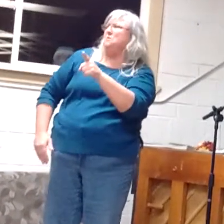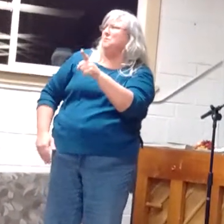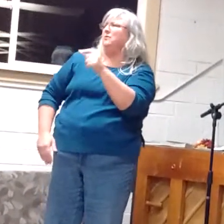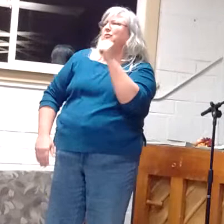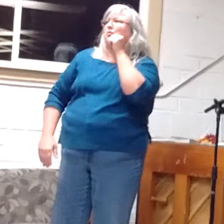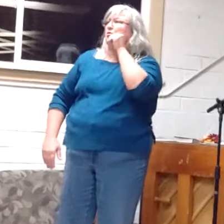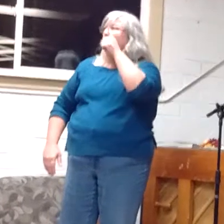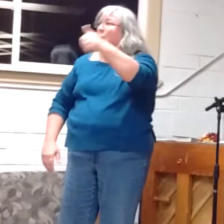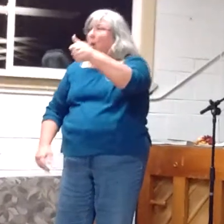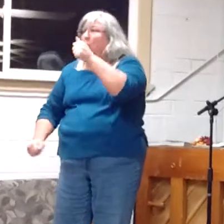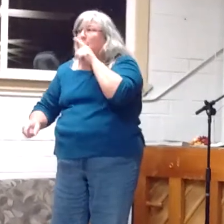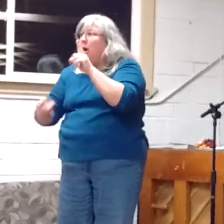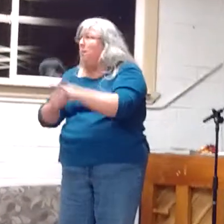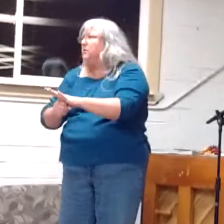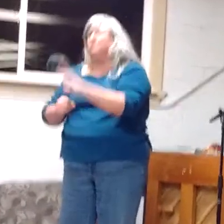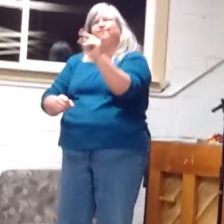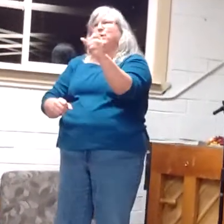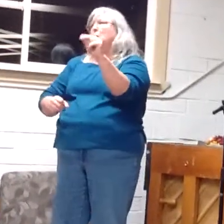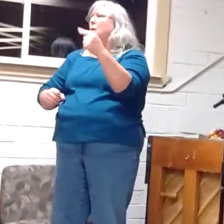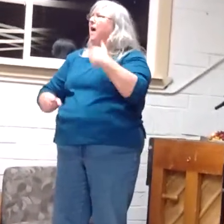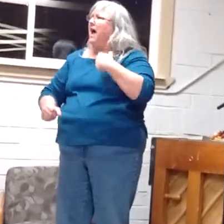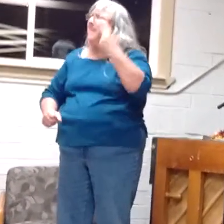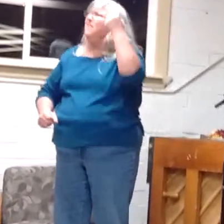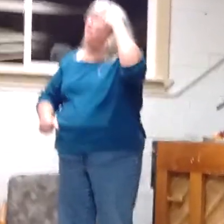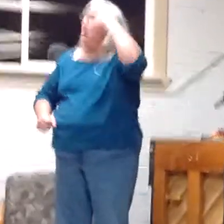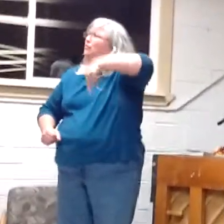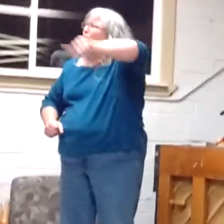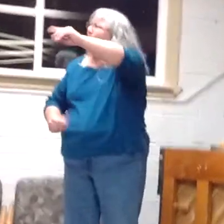Tomorrow is never promised. I swear I thought you knew.